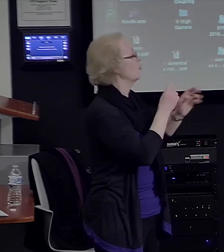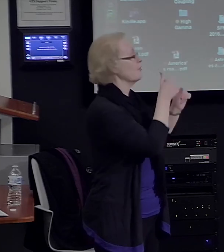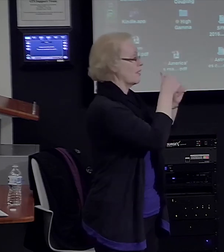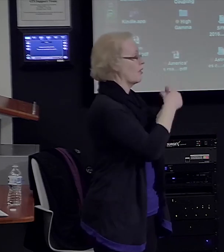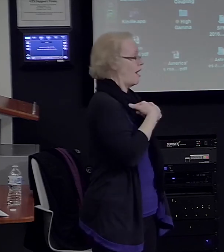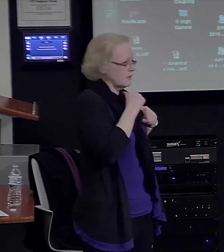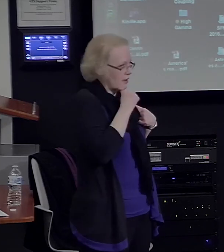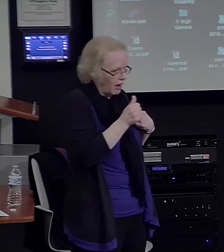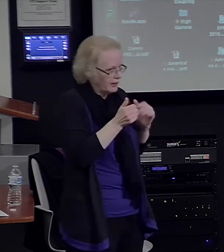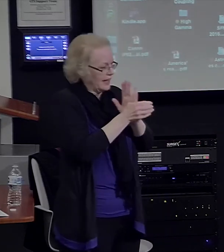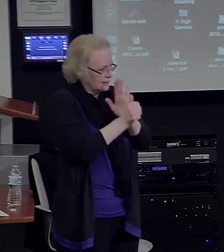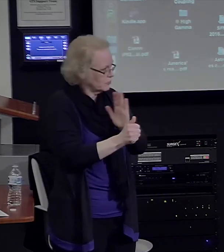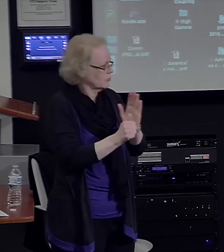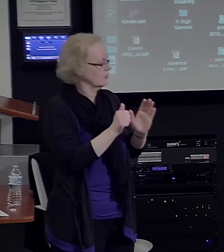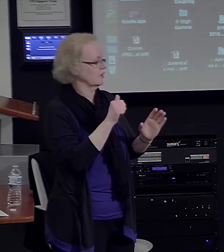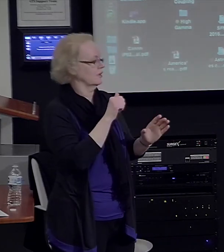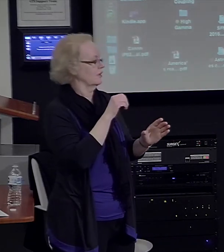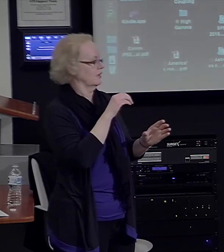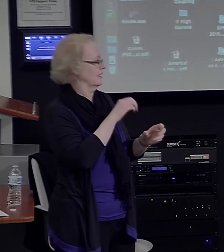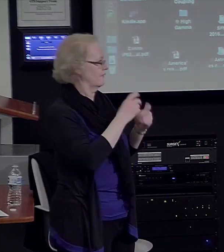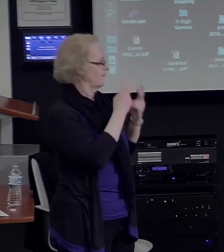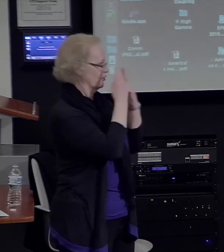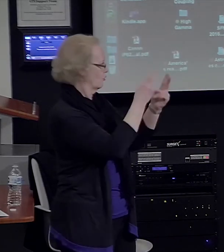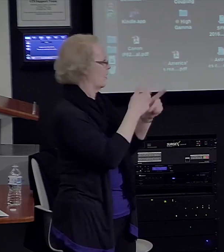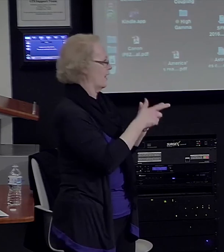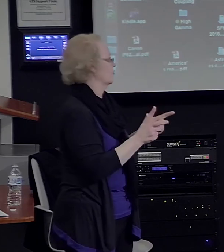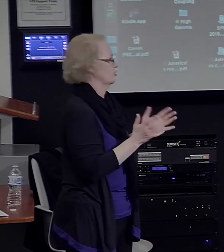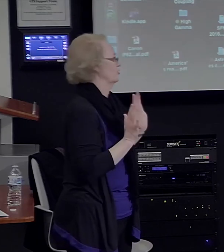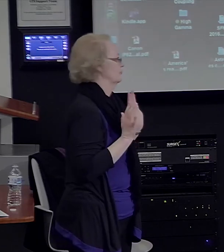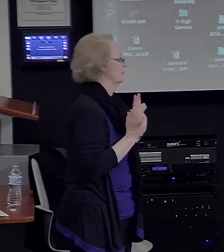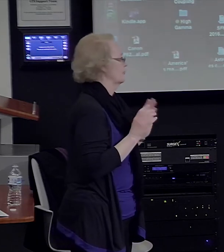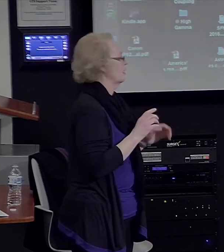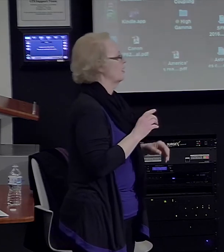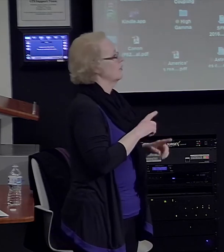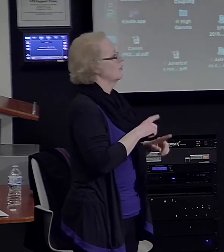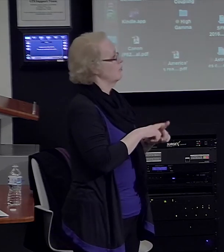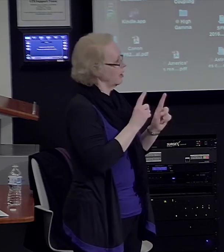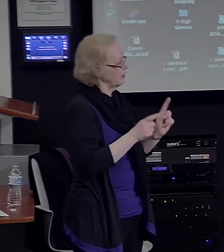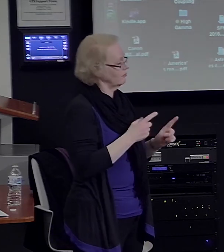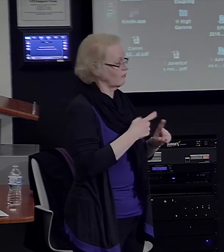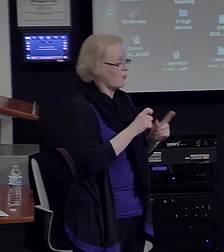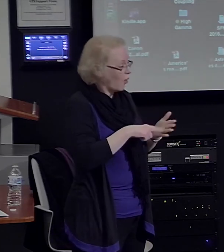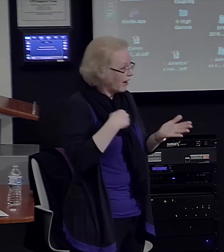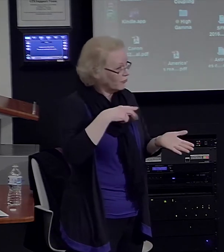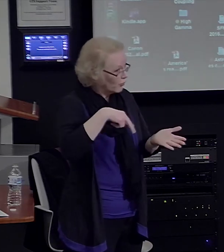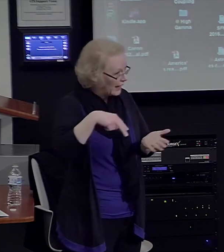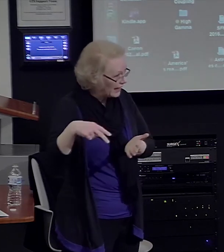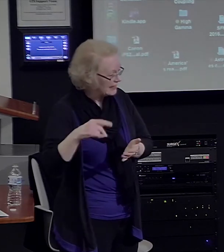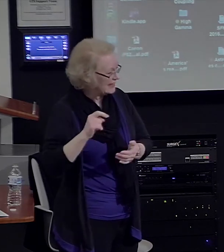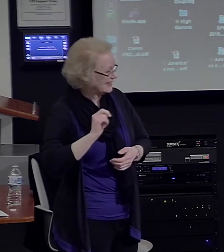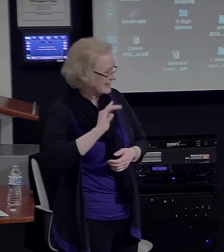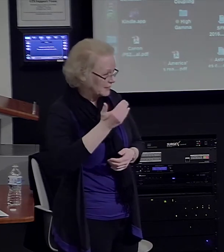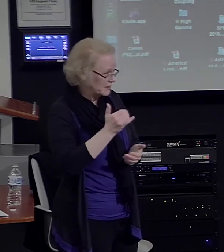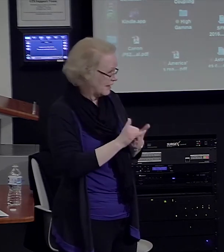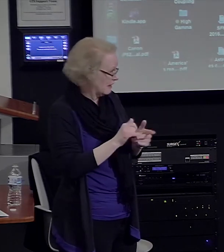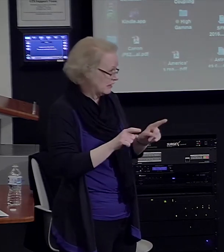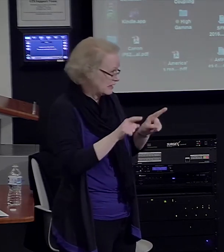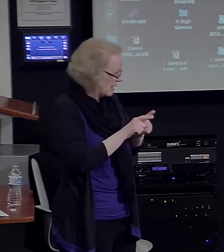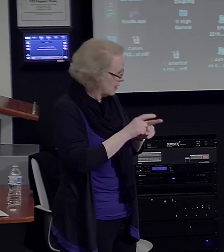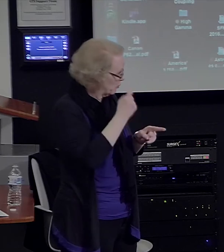expert in um visual language but from what i've read it seems that the same